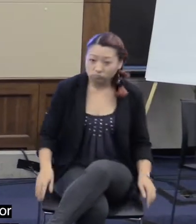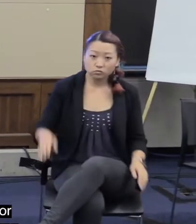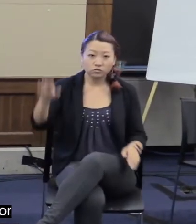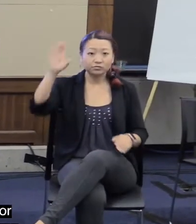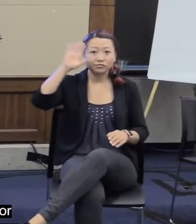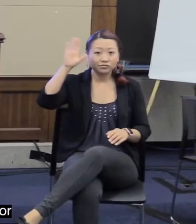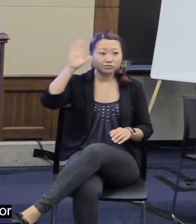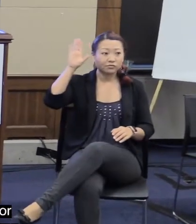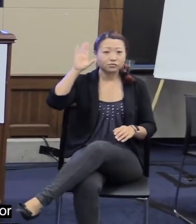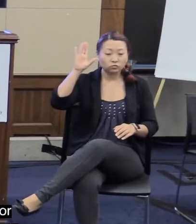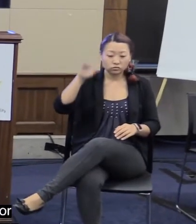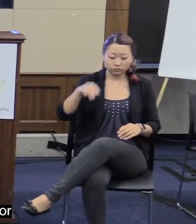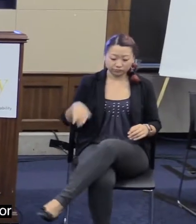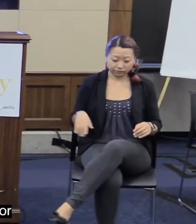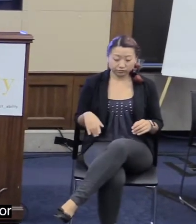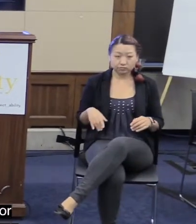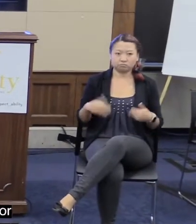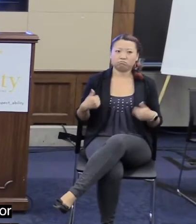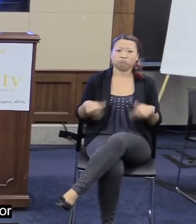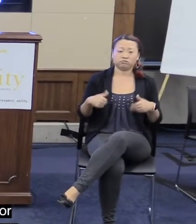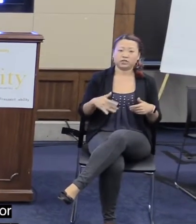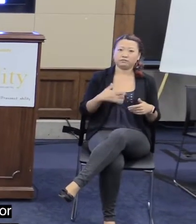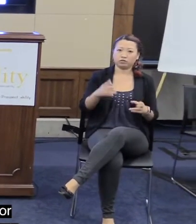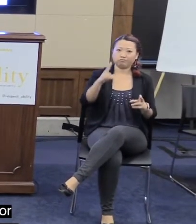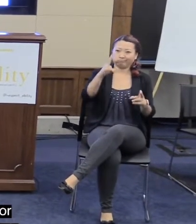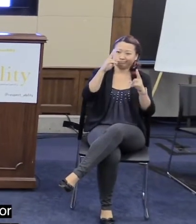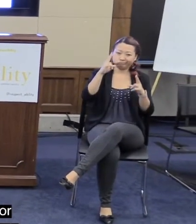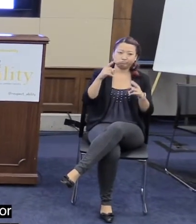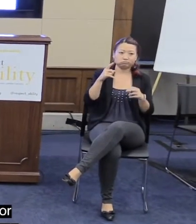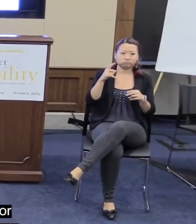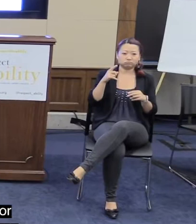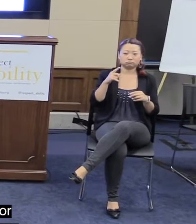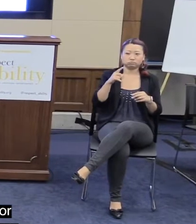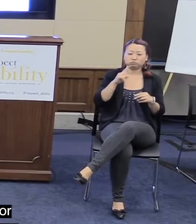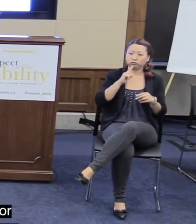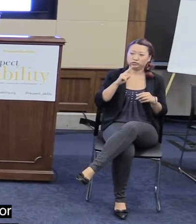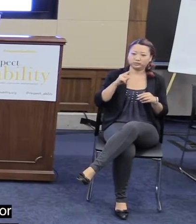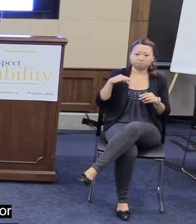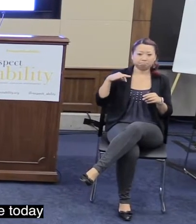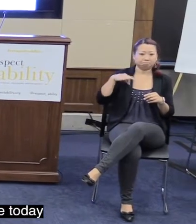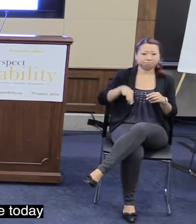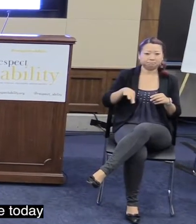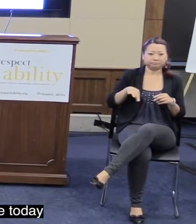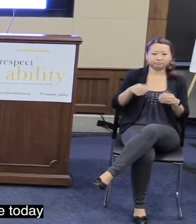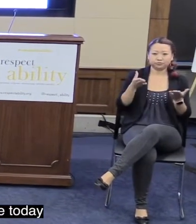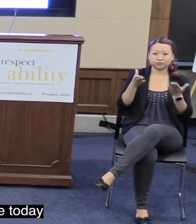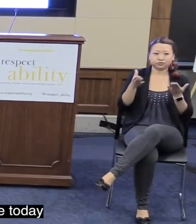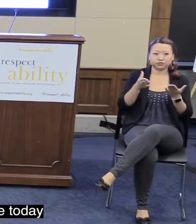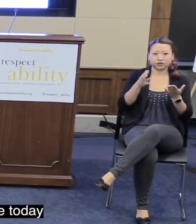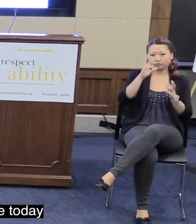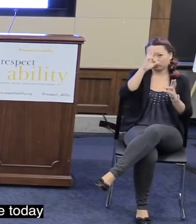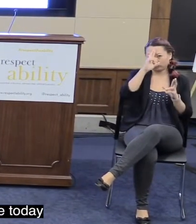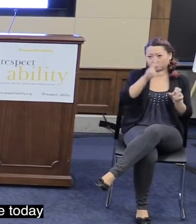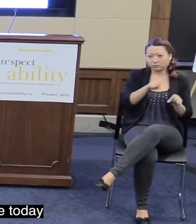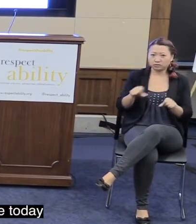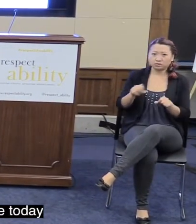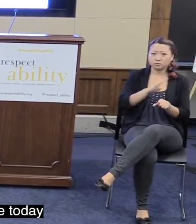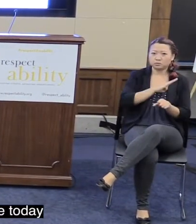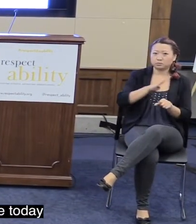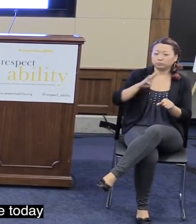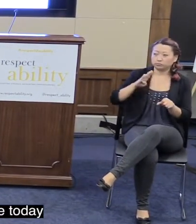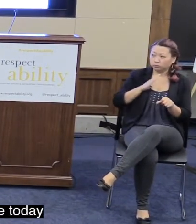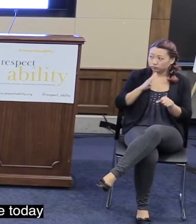I'm Vivian Bass, and it is truly an honor and privilege to serve on RespectAbility's boards, along with